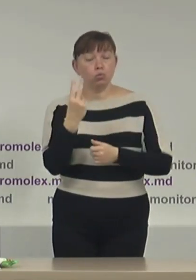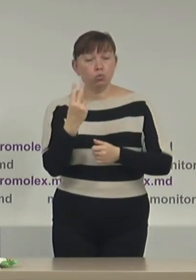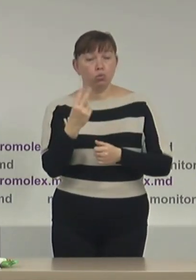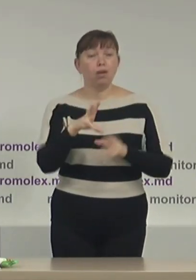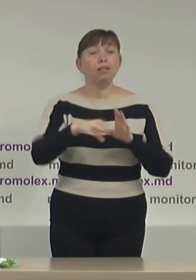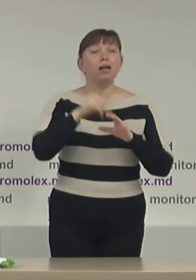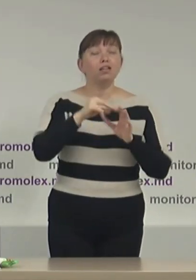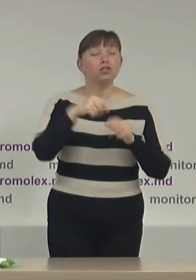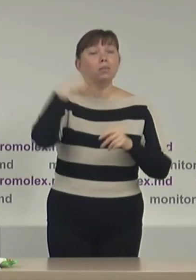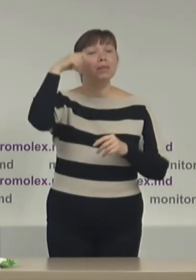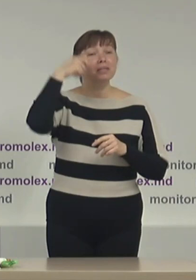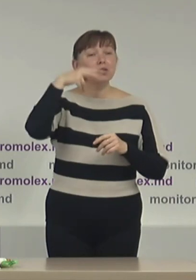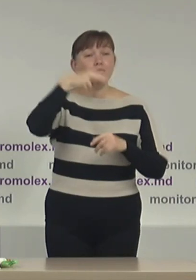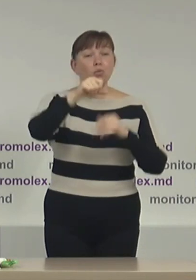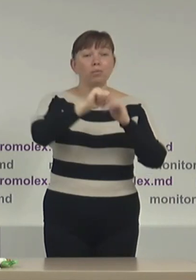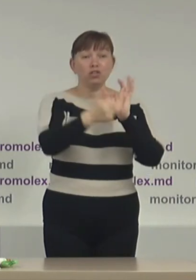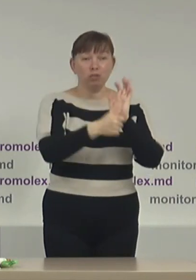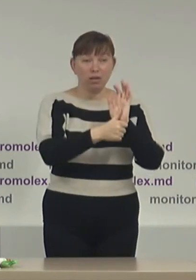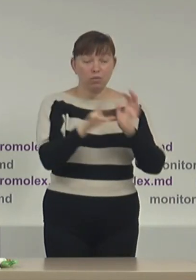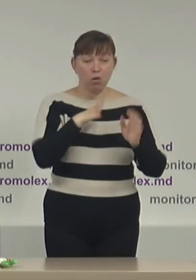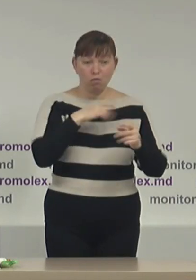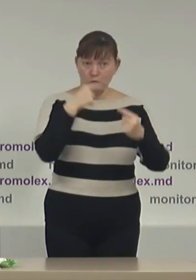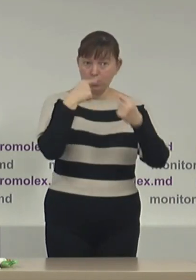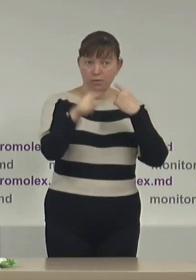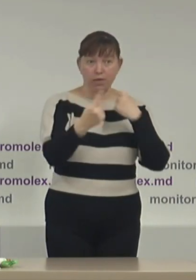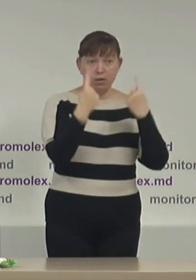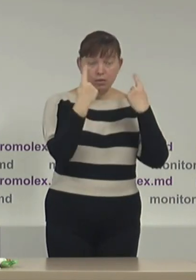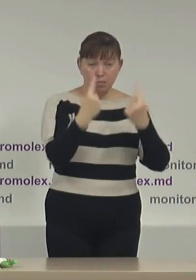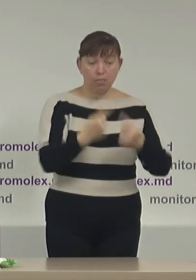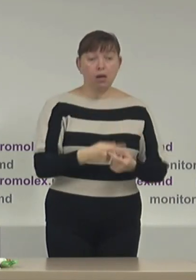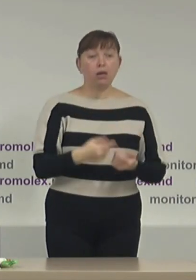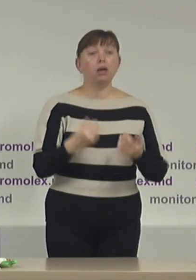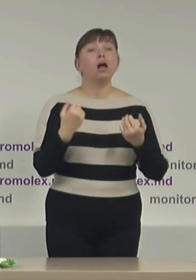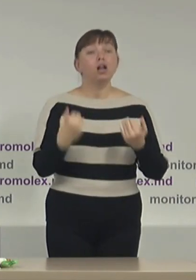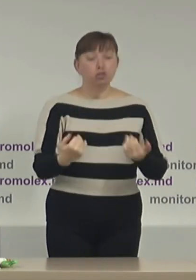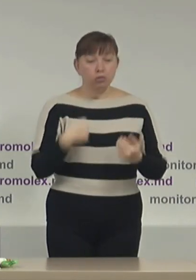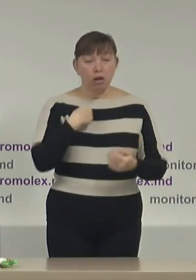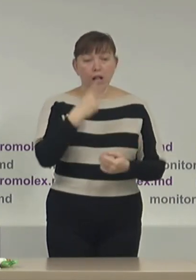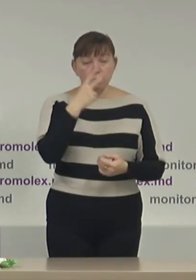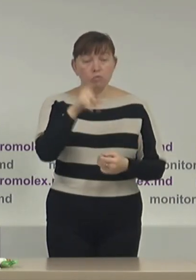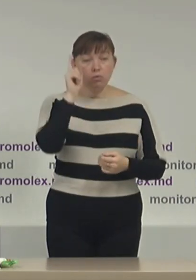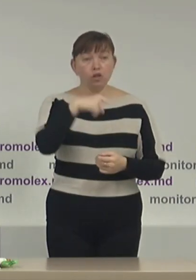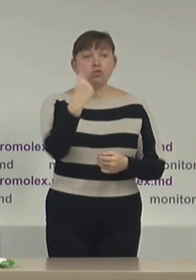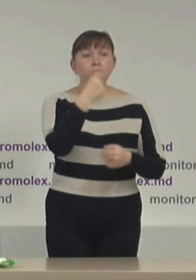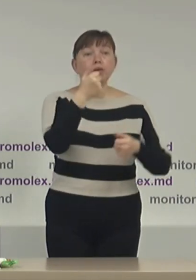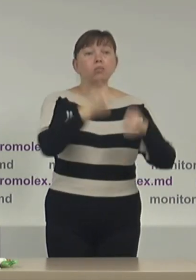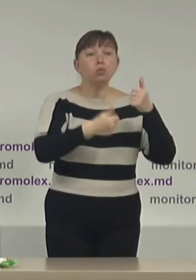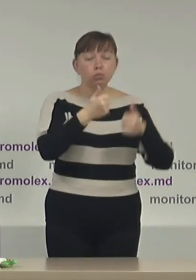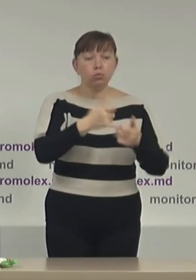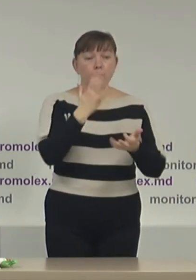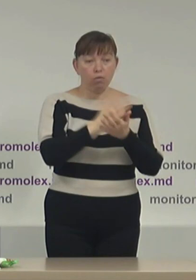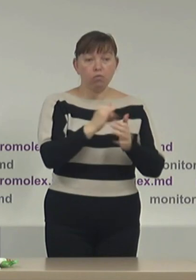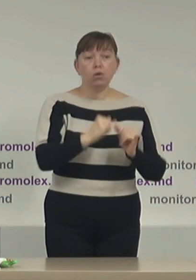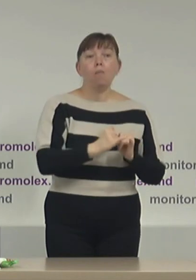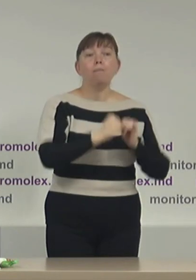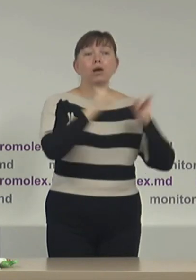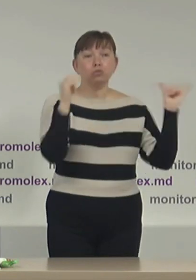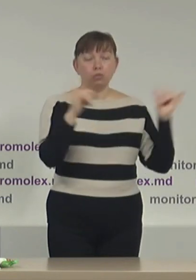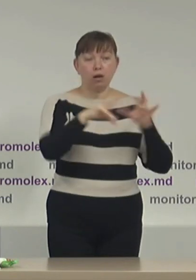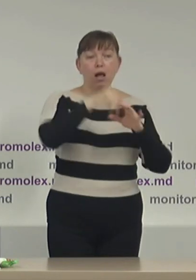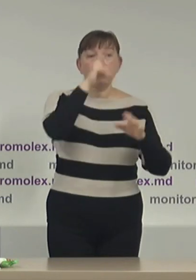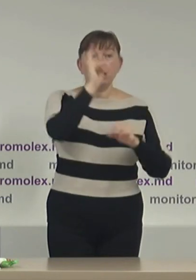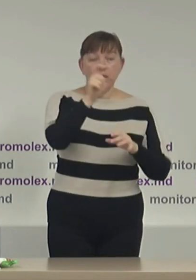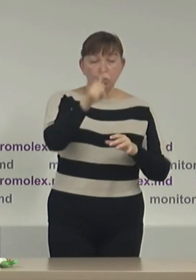gap between the first round and the second round at the presidential elections in 2016. We have